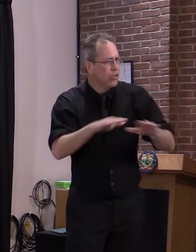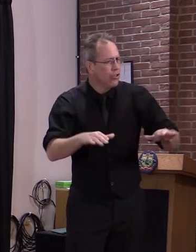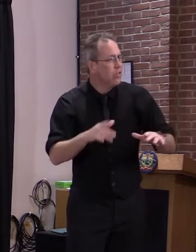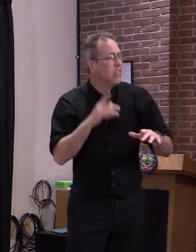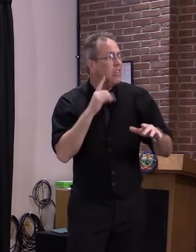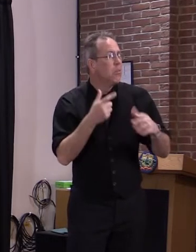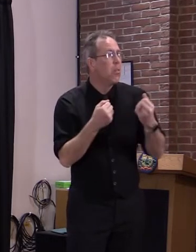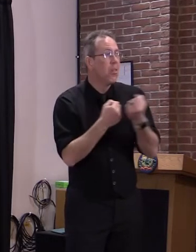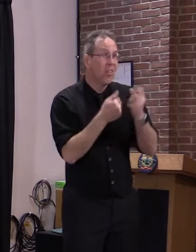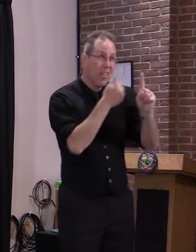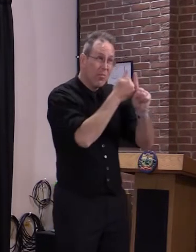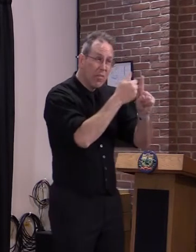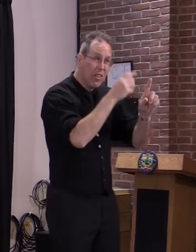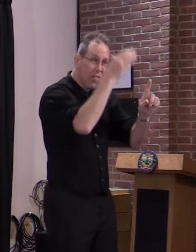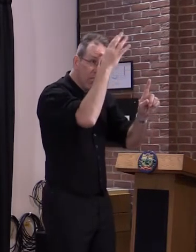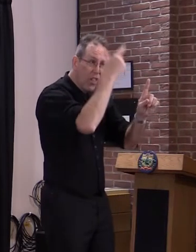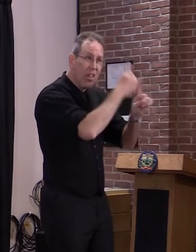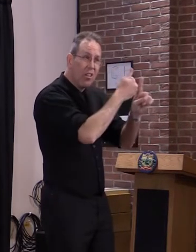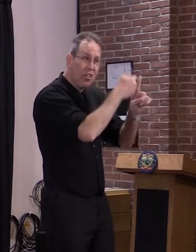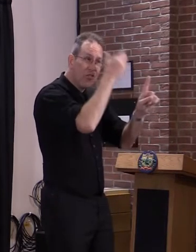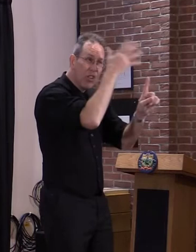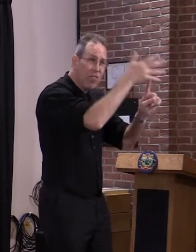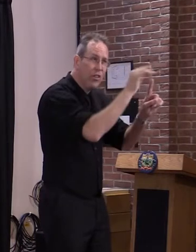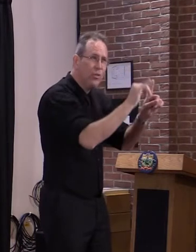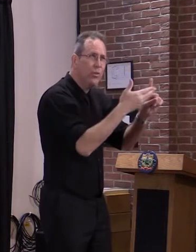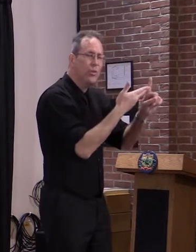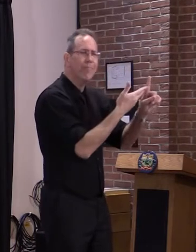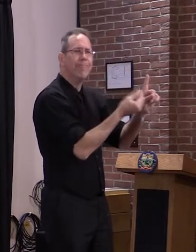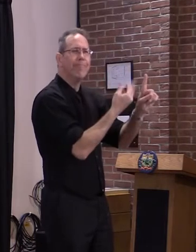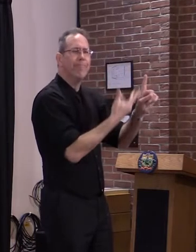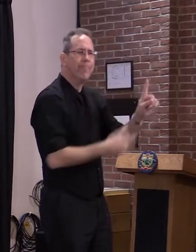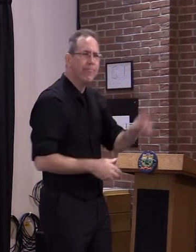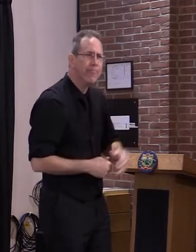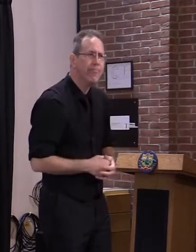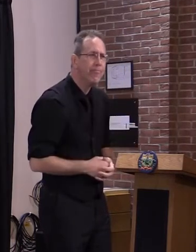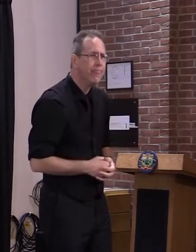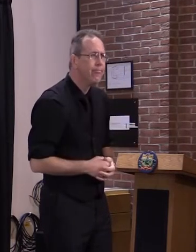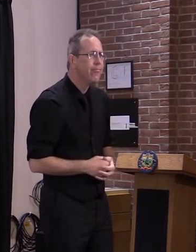All right, we'll move to the phones, starting with Wilson Ring, AP.